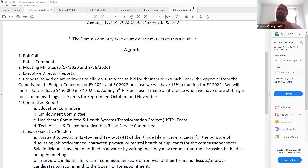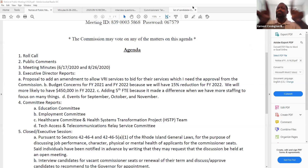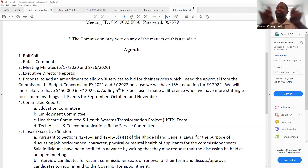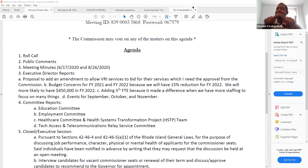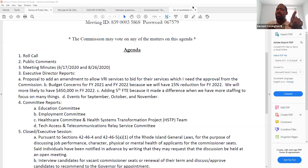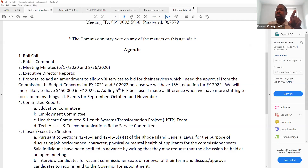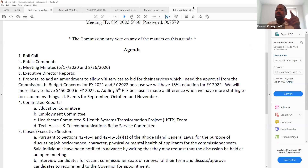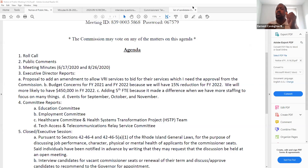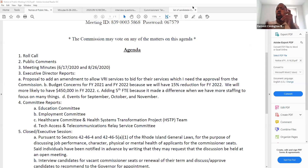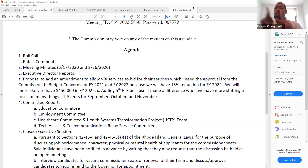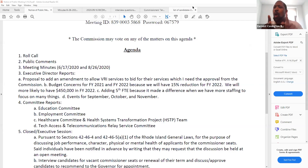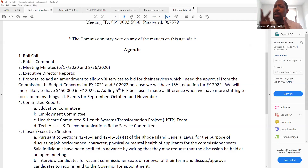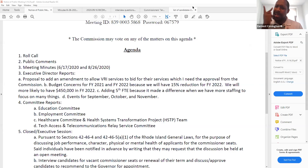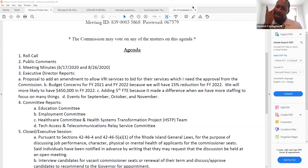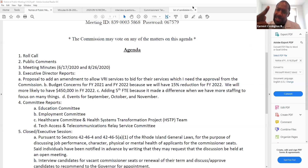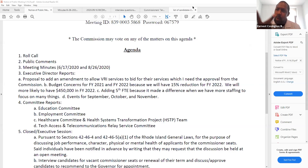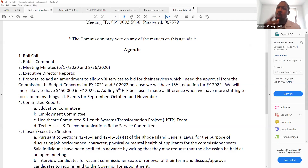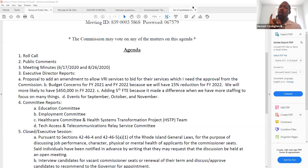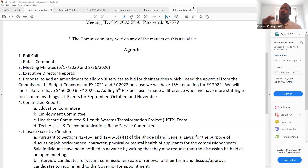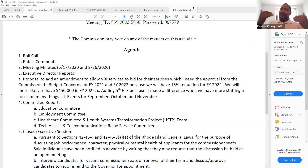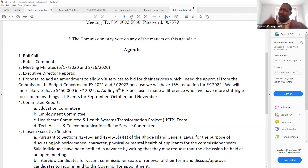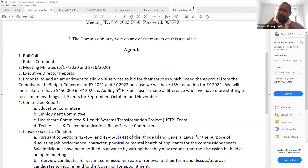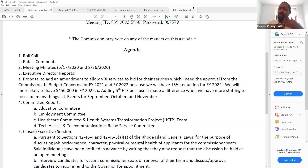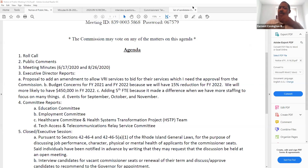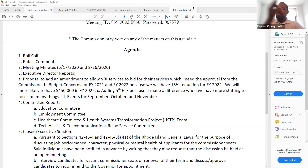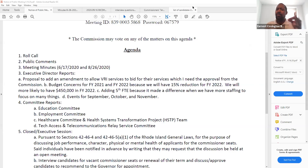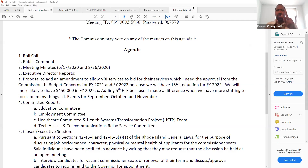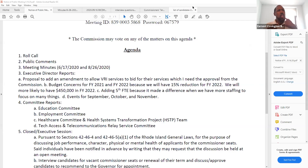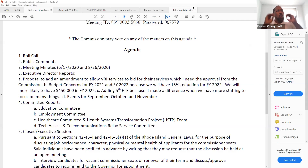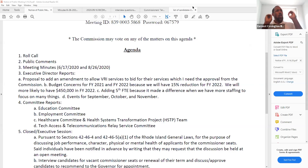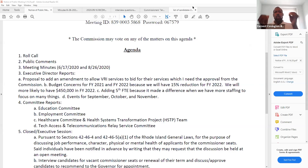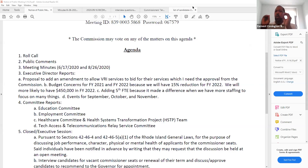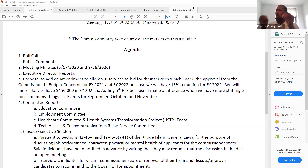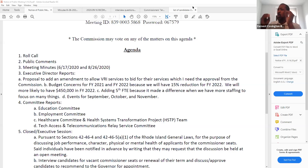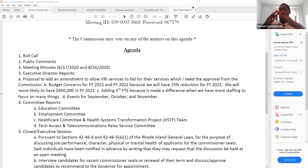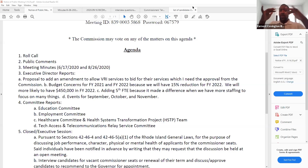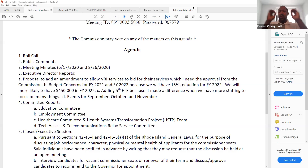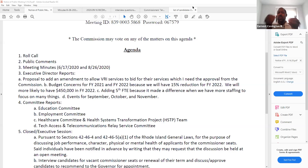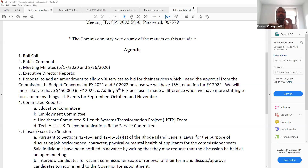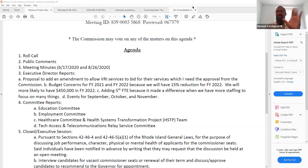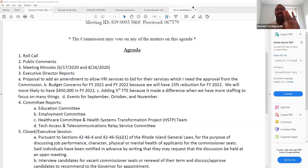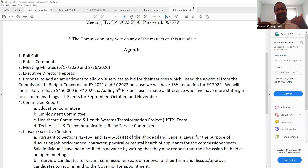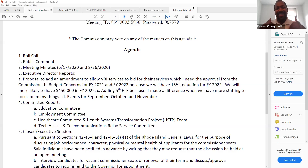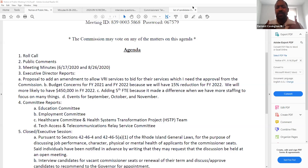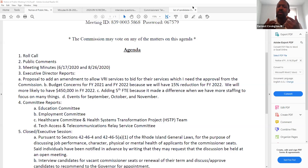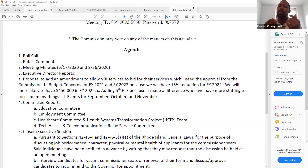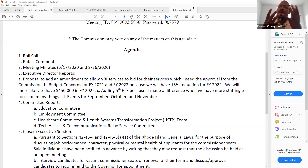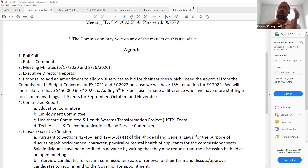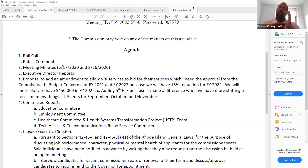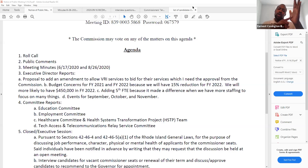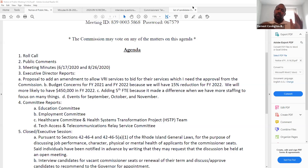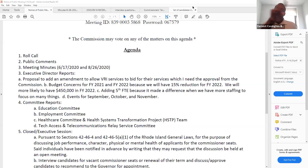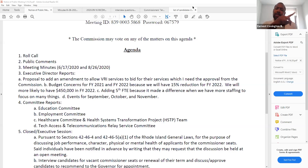want to know that there's diversity being projected out there, so the community knows that we have that, rather than people complaining, oh, there's